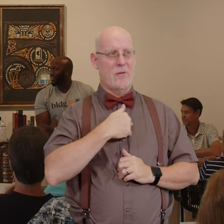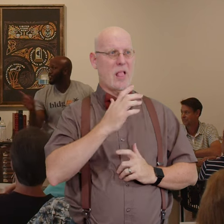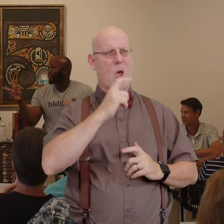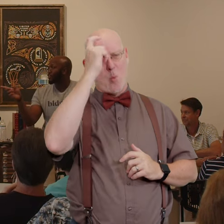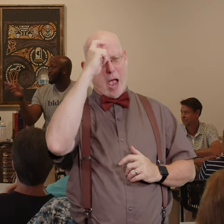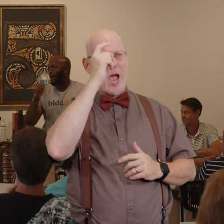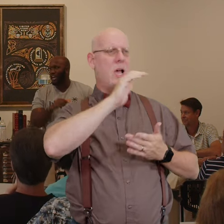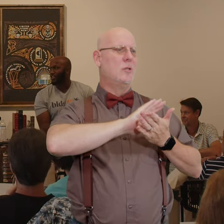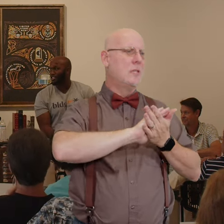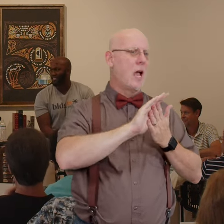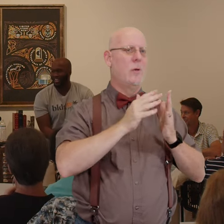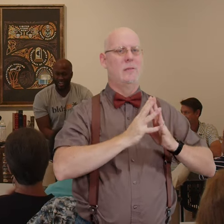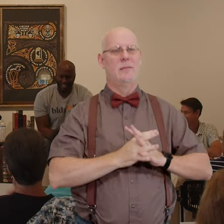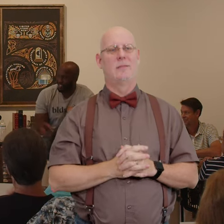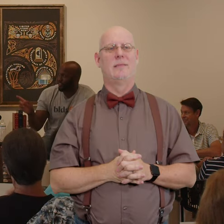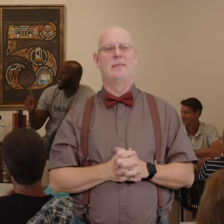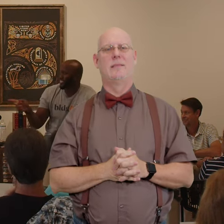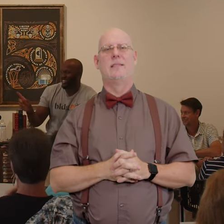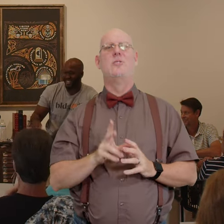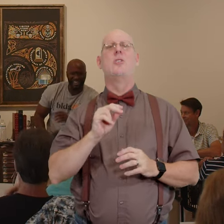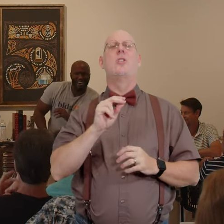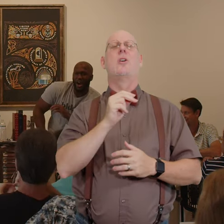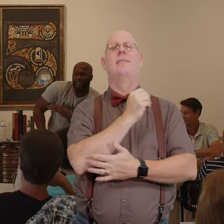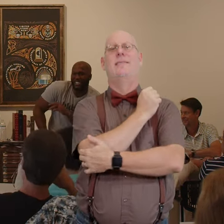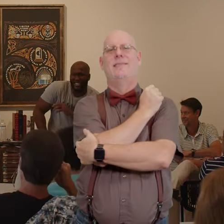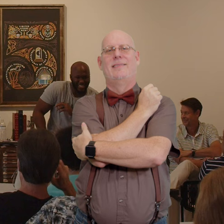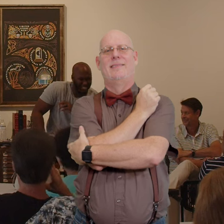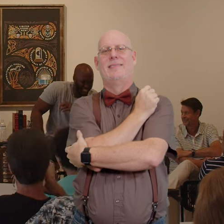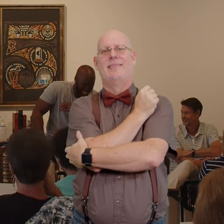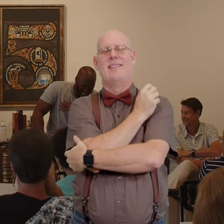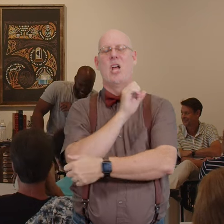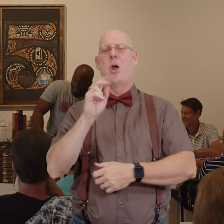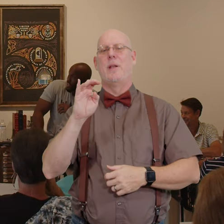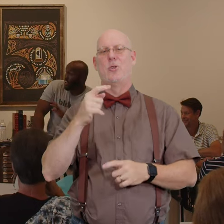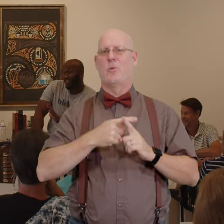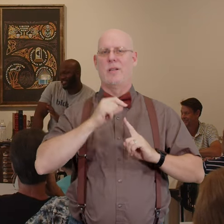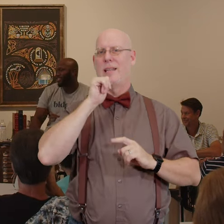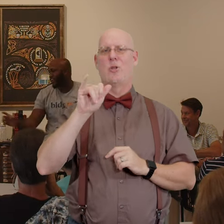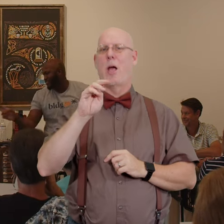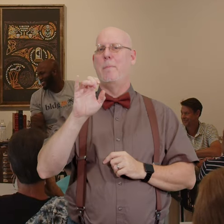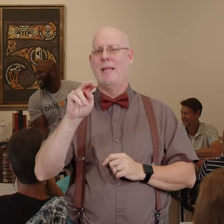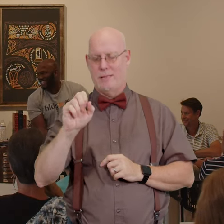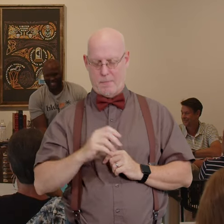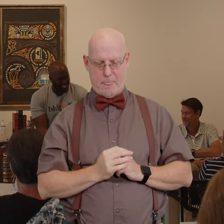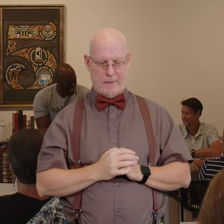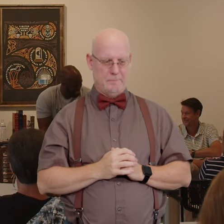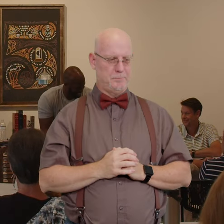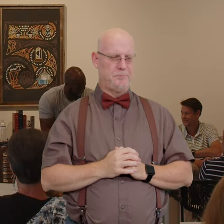you're going to have a lot wiser and kinder. Oh, no, no, not at all. No. She said Arminian Christian, not just Arminian.